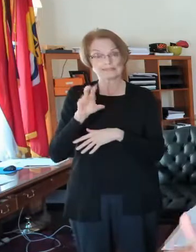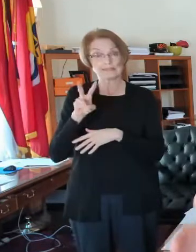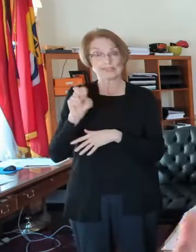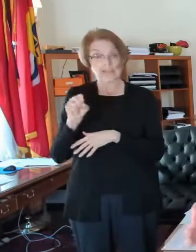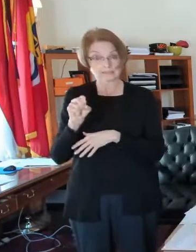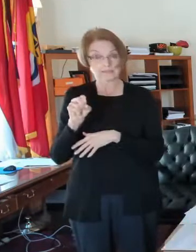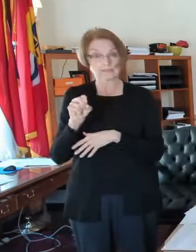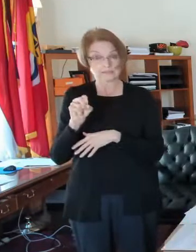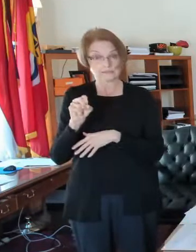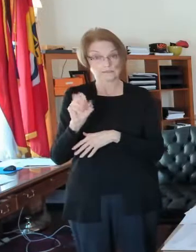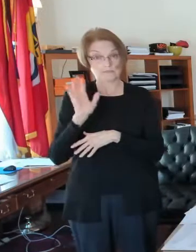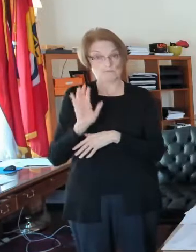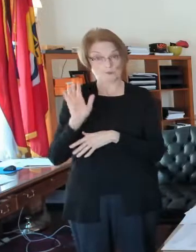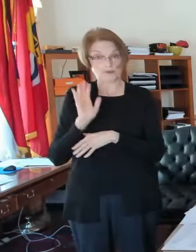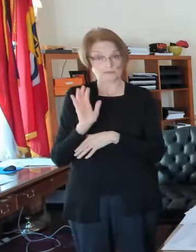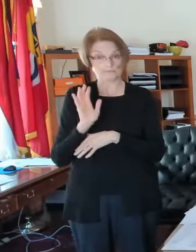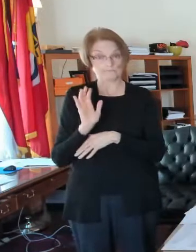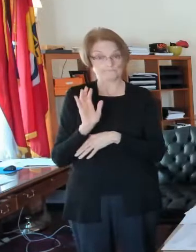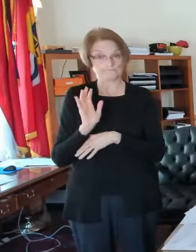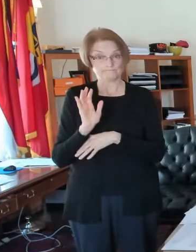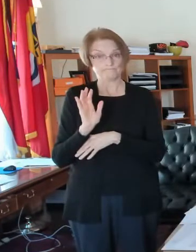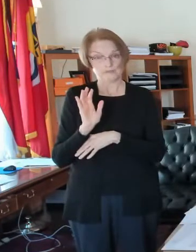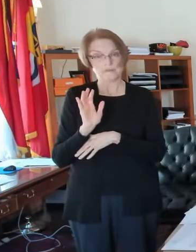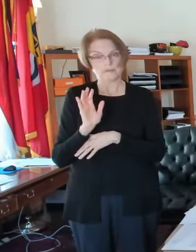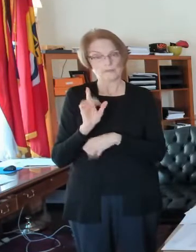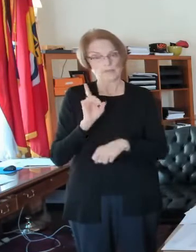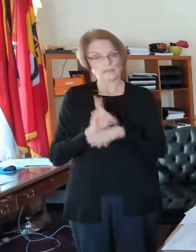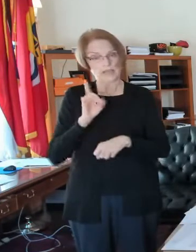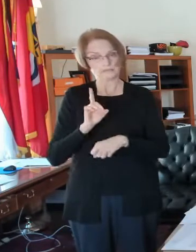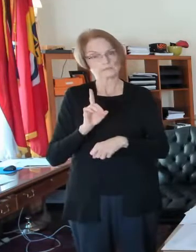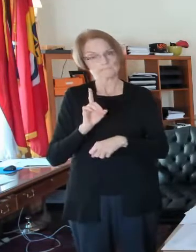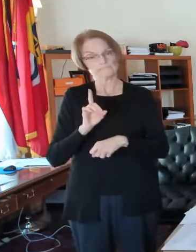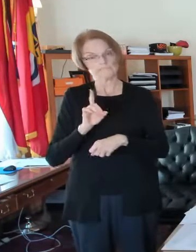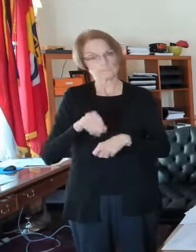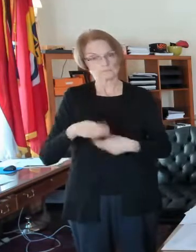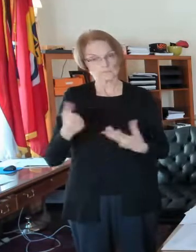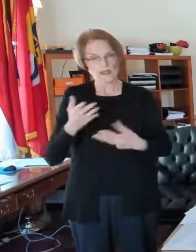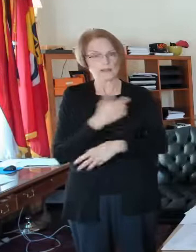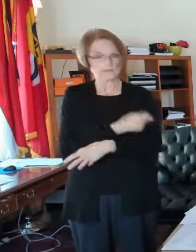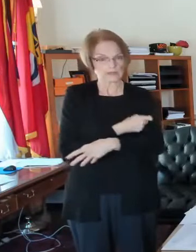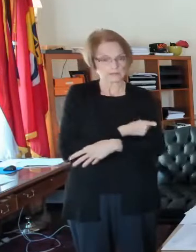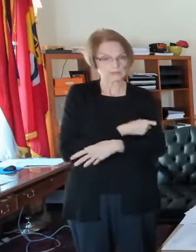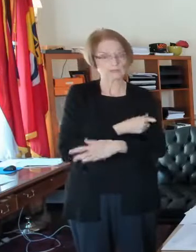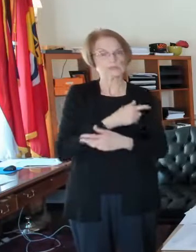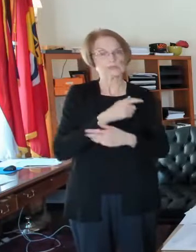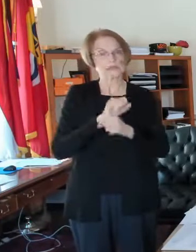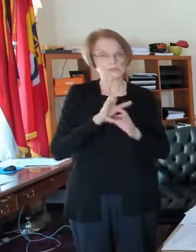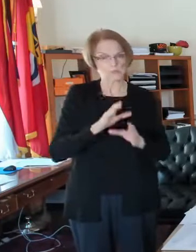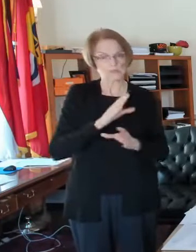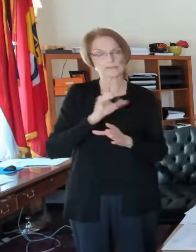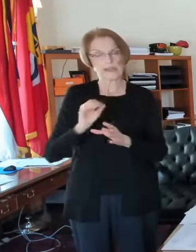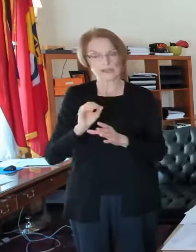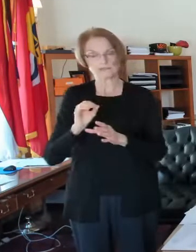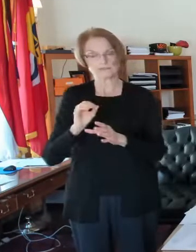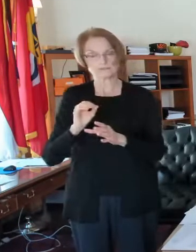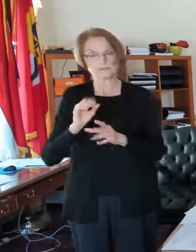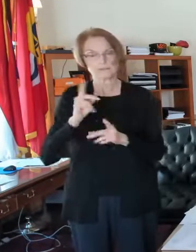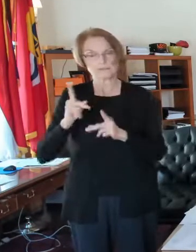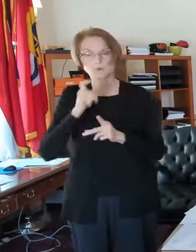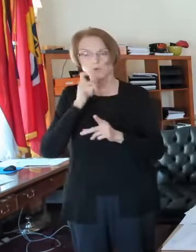CVS were tasked with vaccinating both employees and residents of nursing